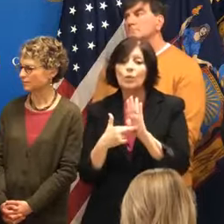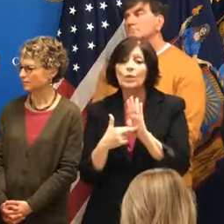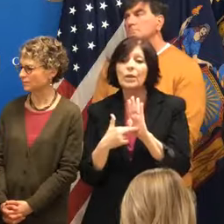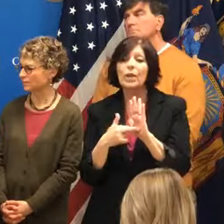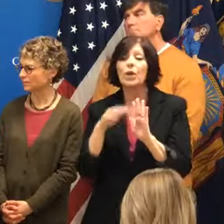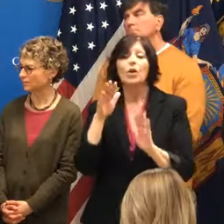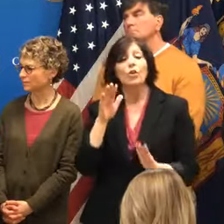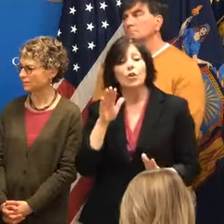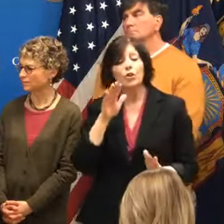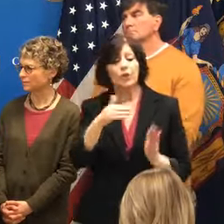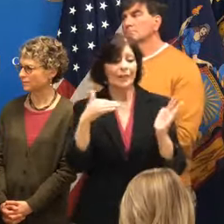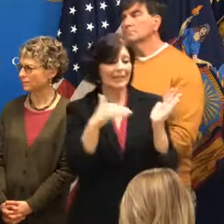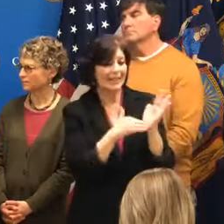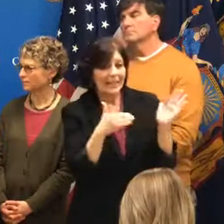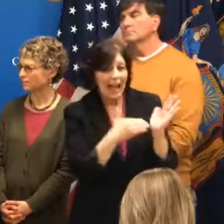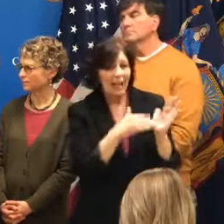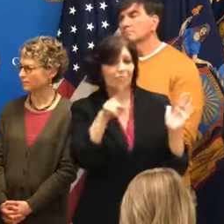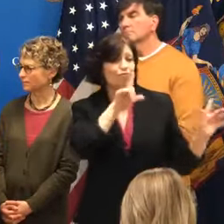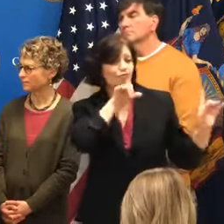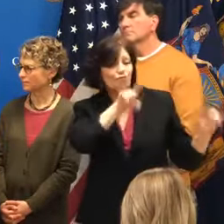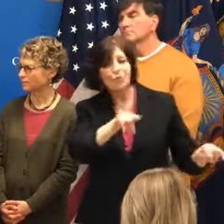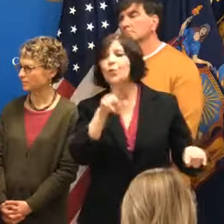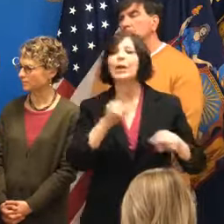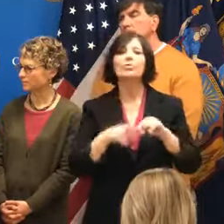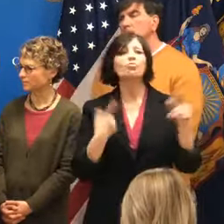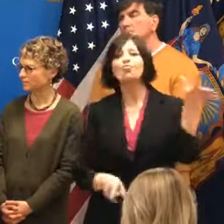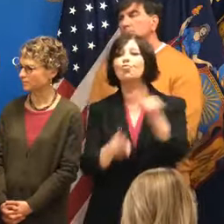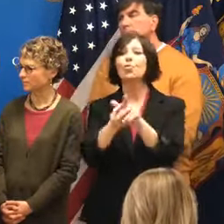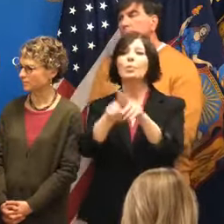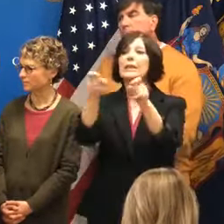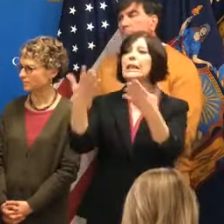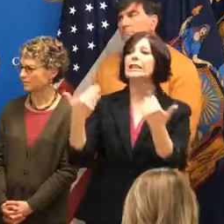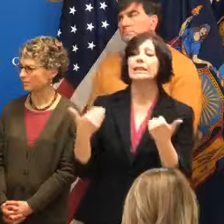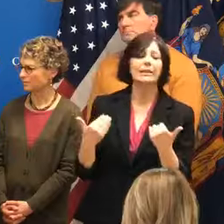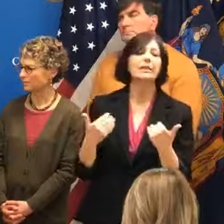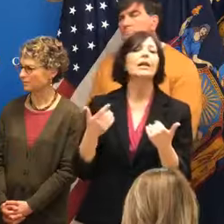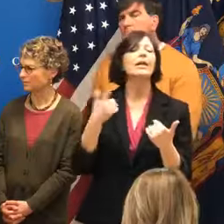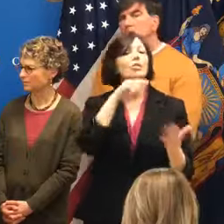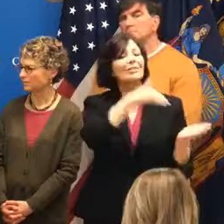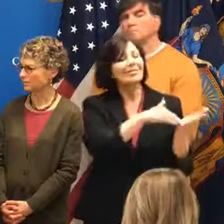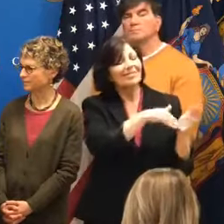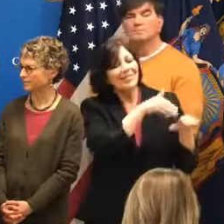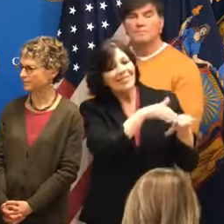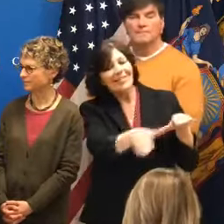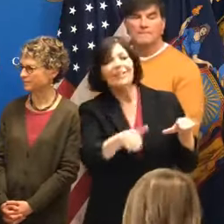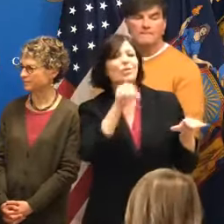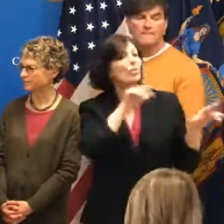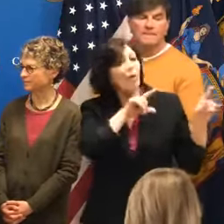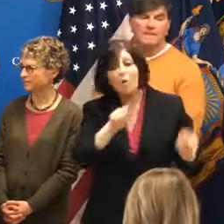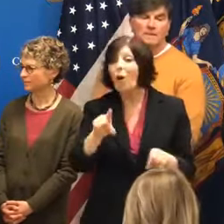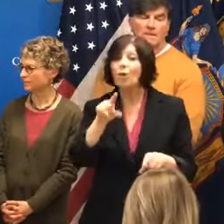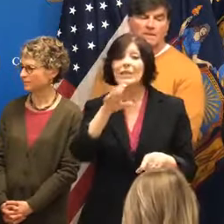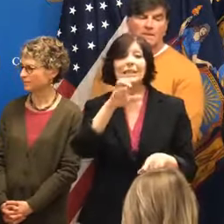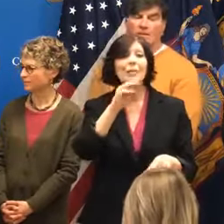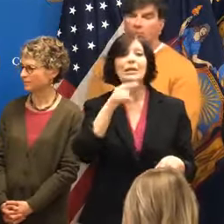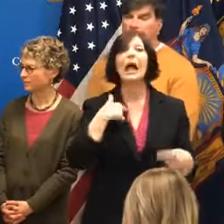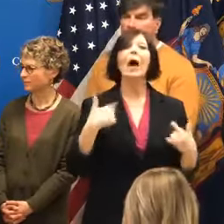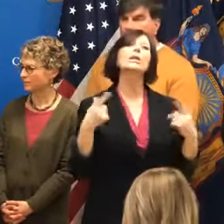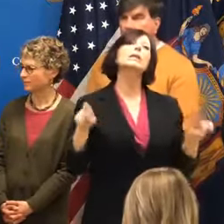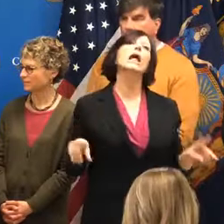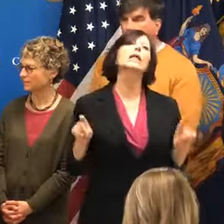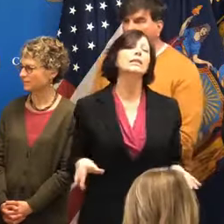on administered by a doctor. You can't just walk in and get a test. And so we don't want anybody going ECMC or going to Roswell Park saying, hey, test